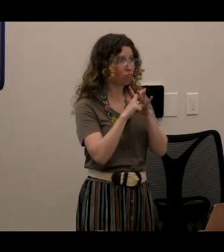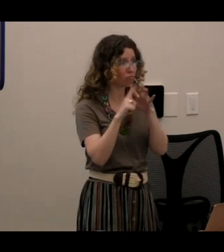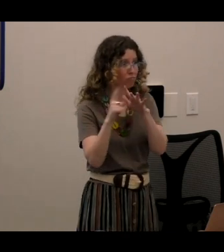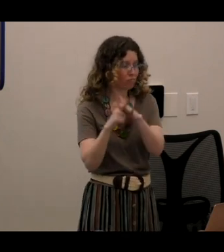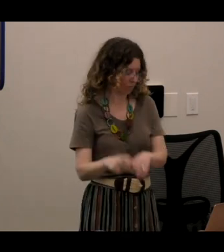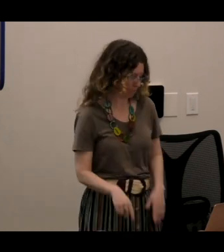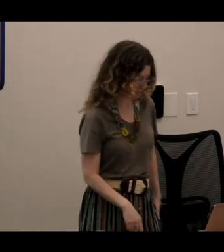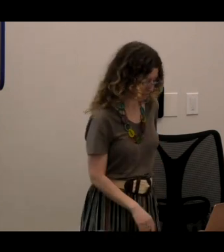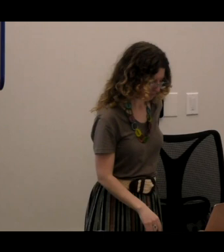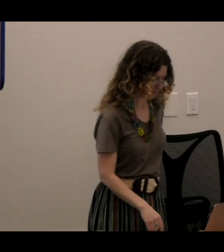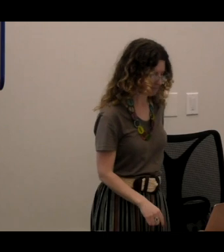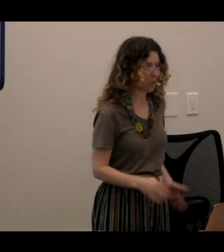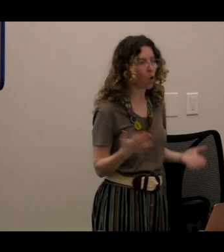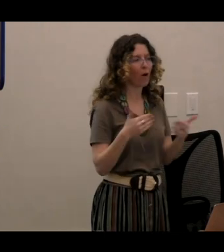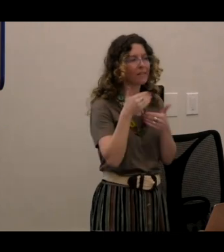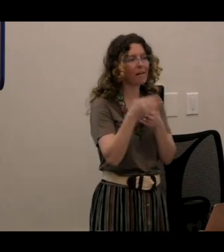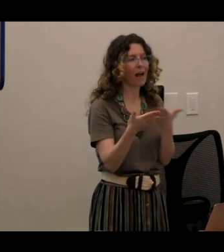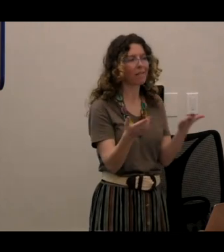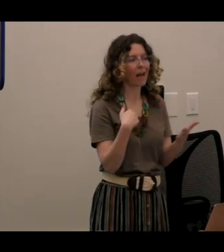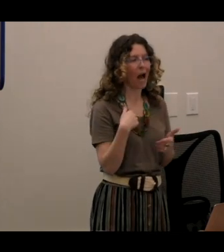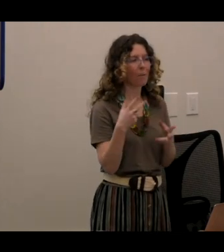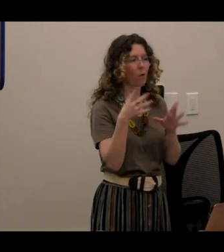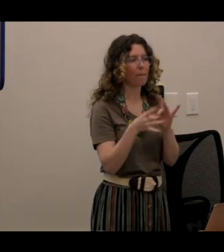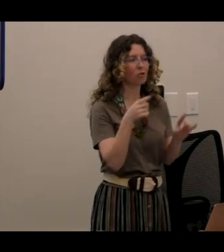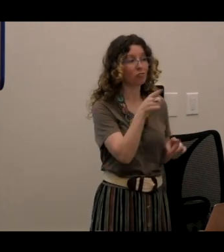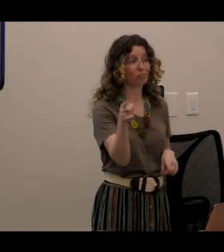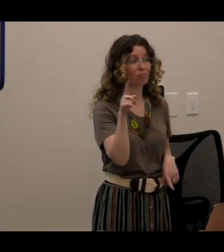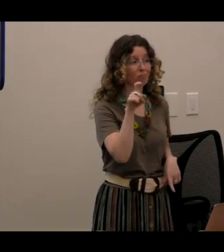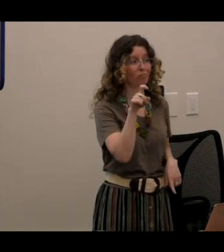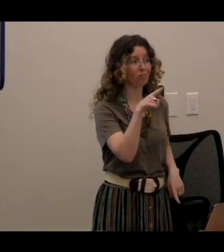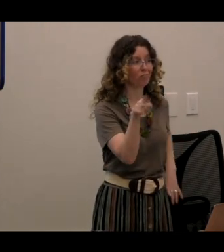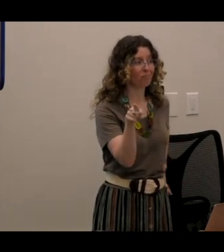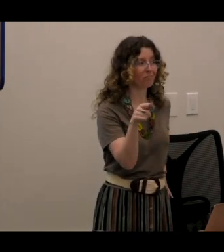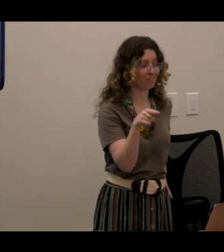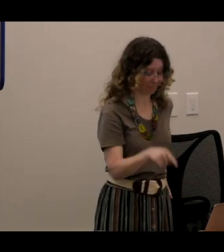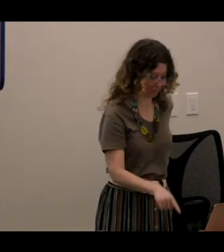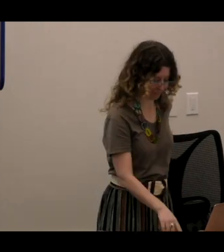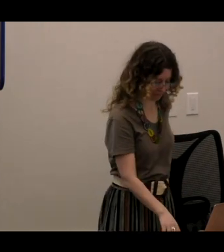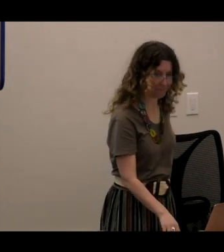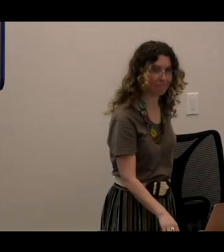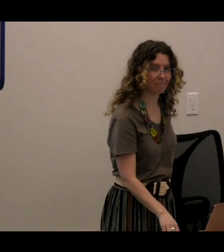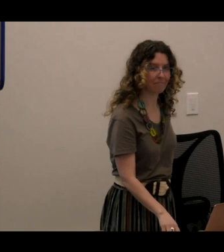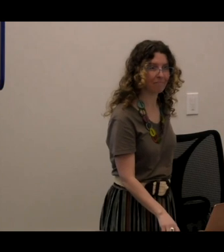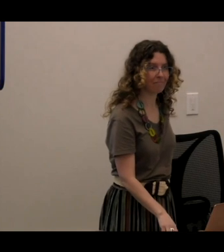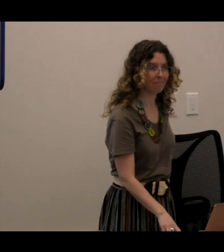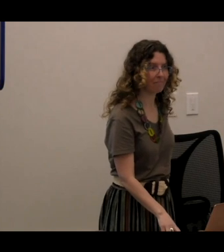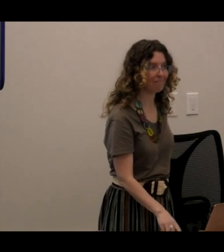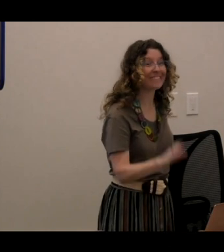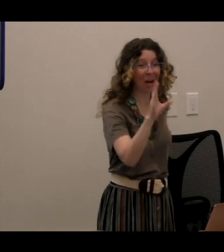So you see a lot of deaf actors and actresses premiering on television. So I don't know if you guys know what the next thing I'm going to mention.